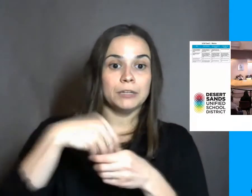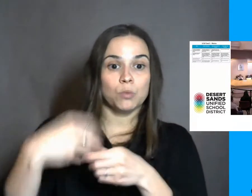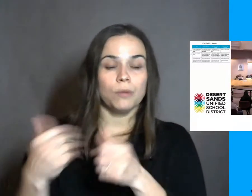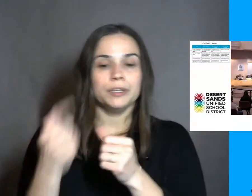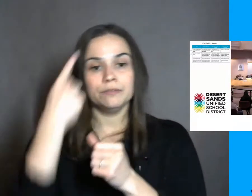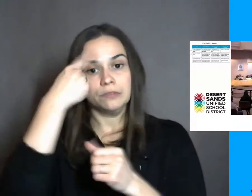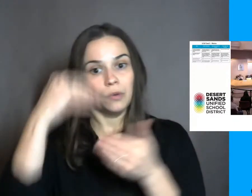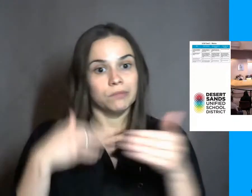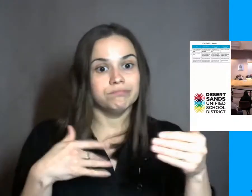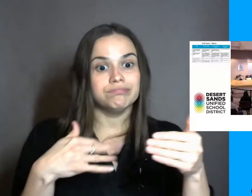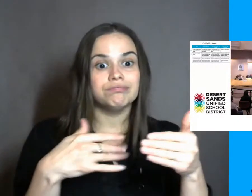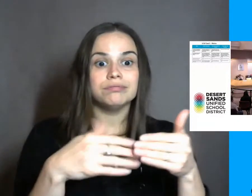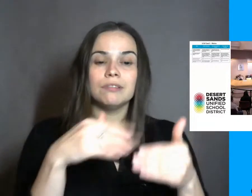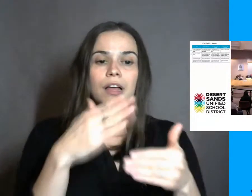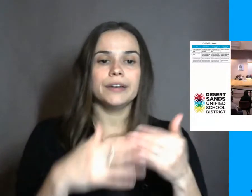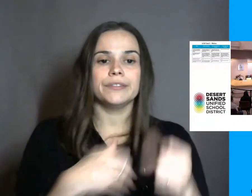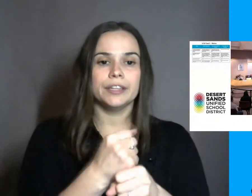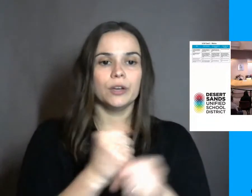information system.